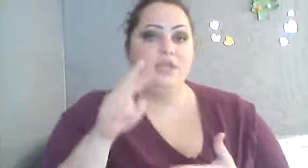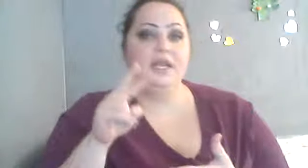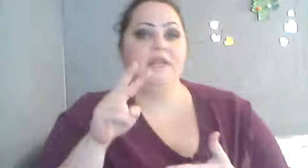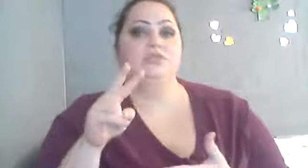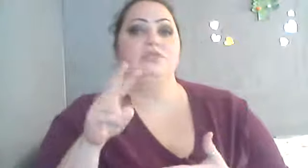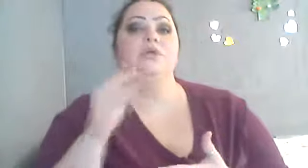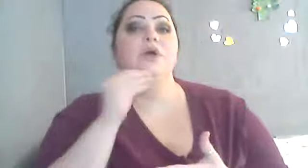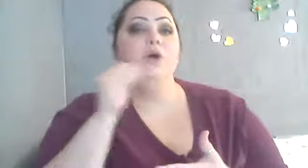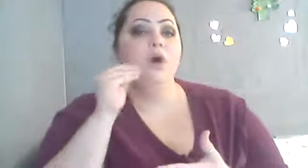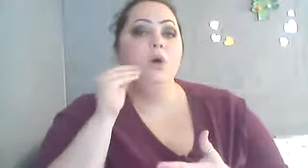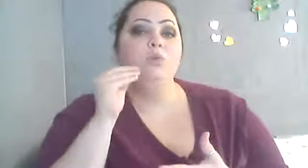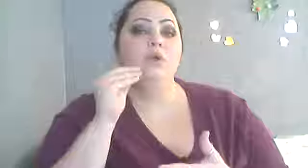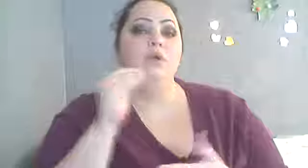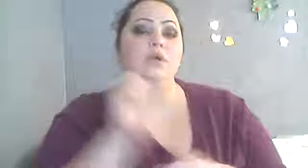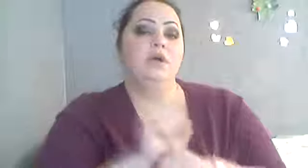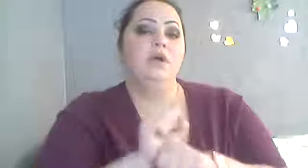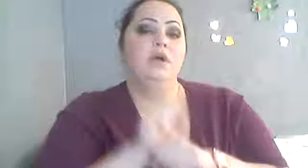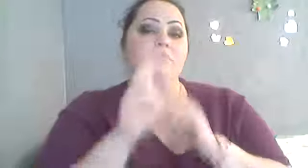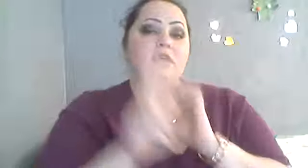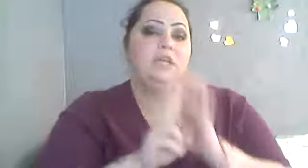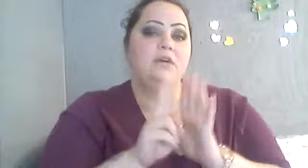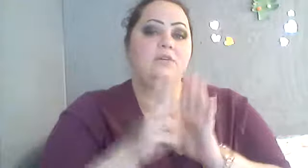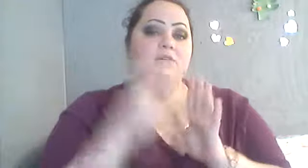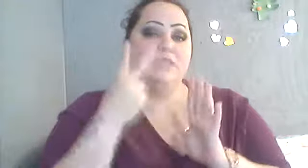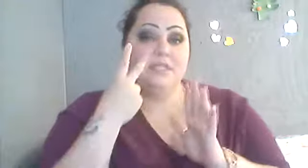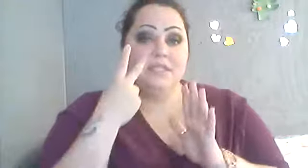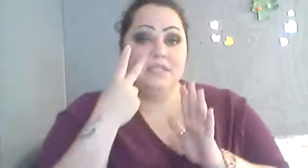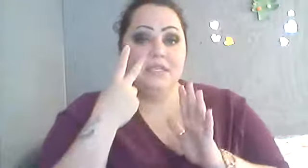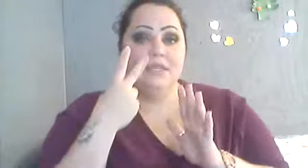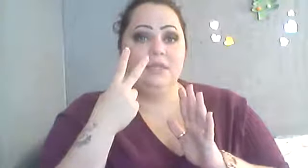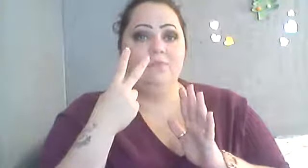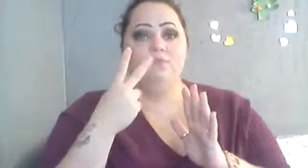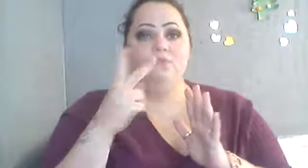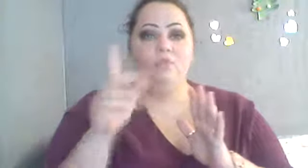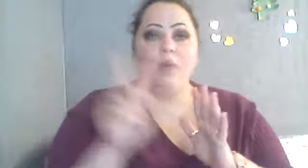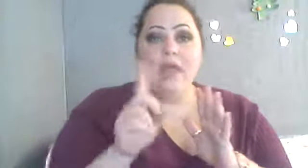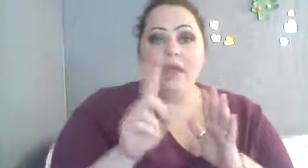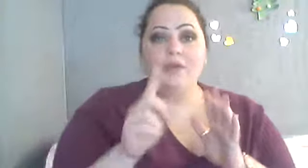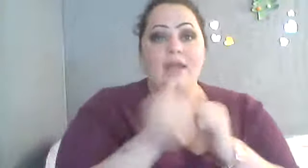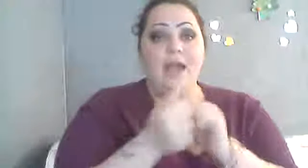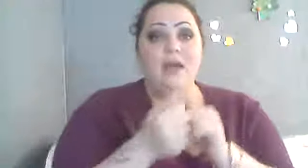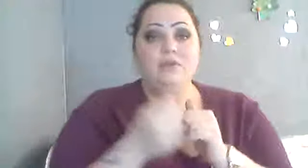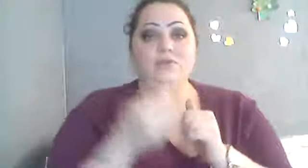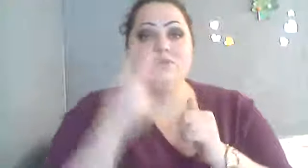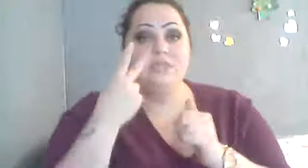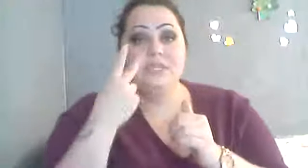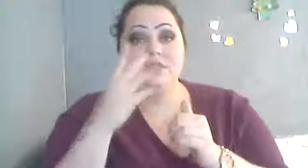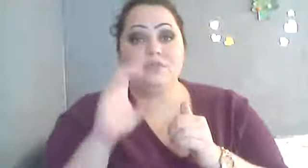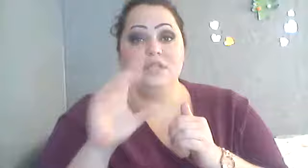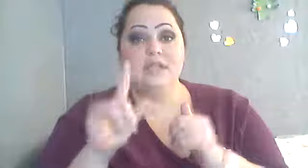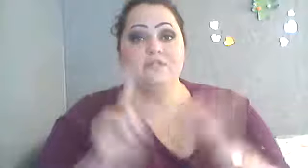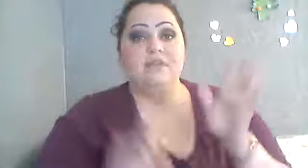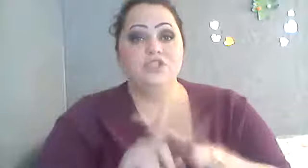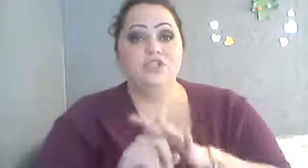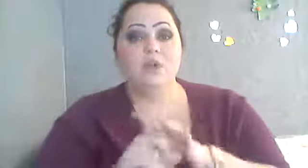at your homework videos and see where and how you see those classifiers show up.